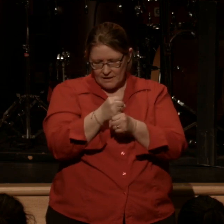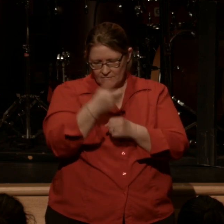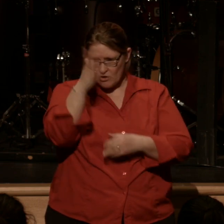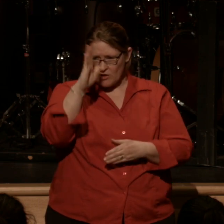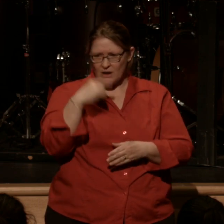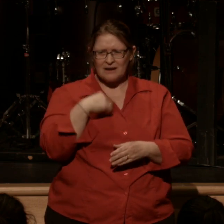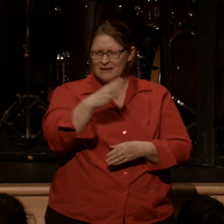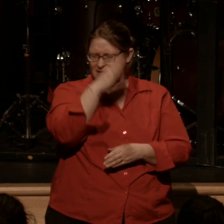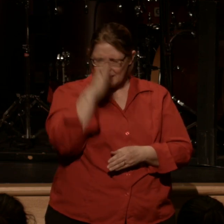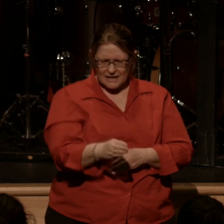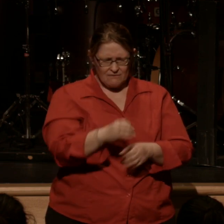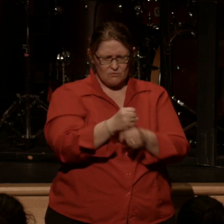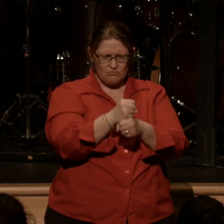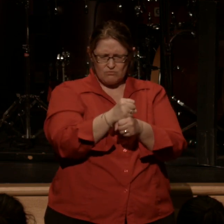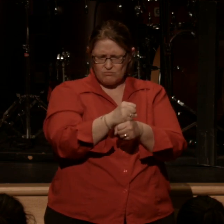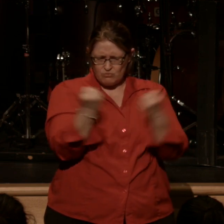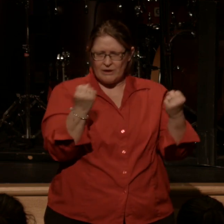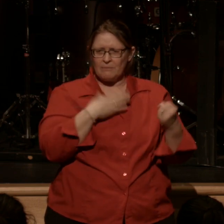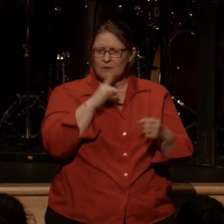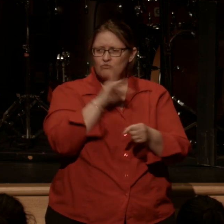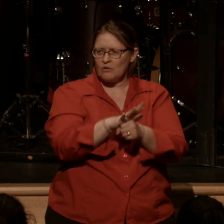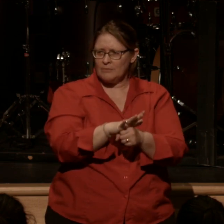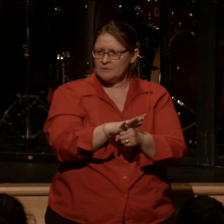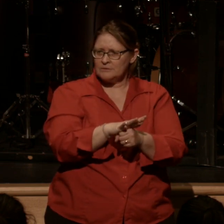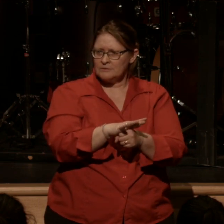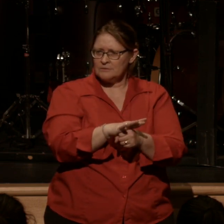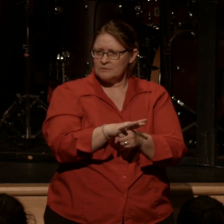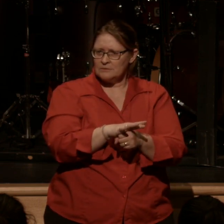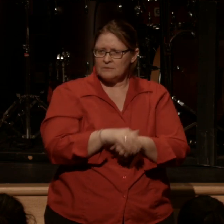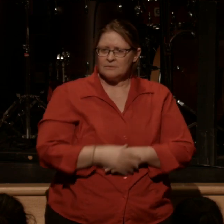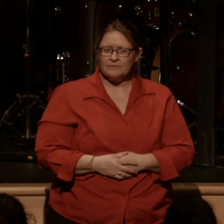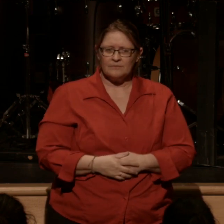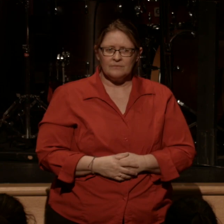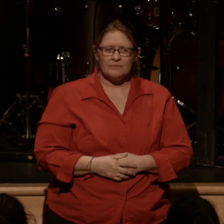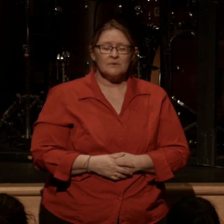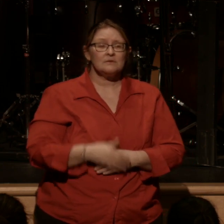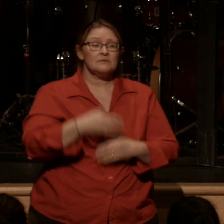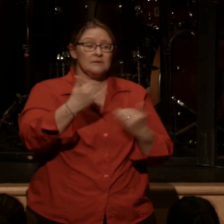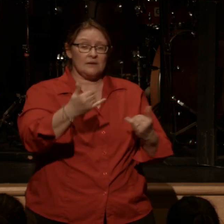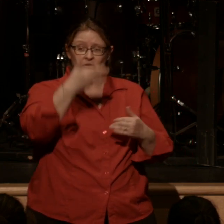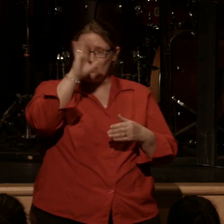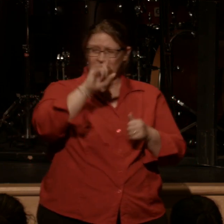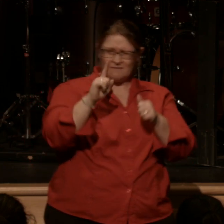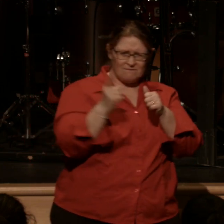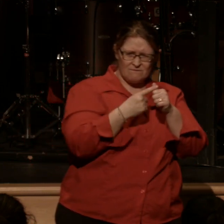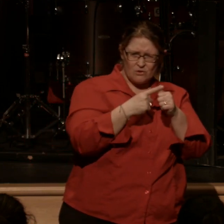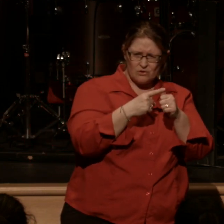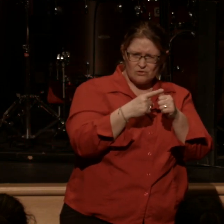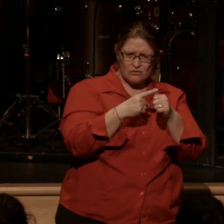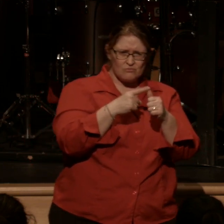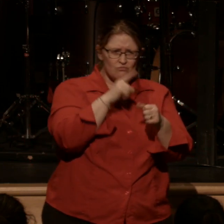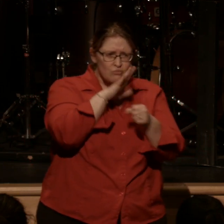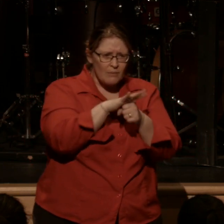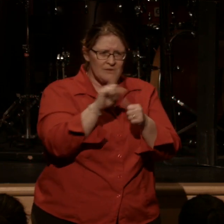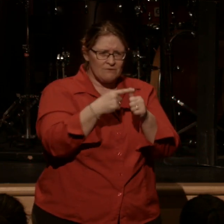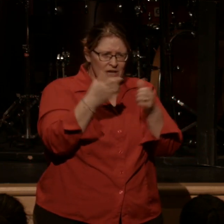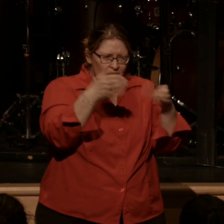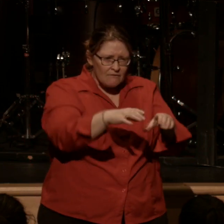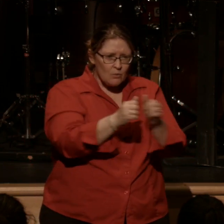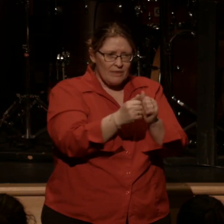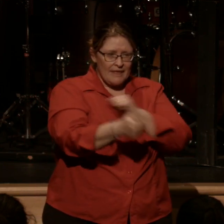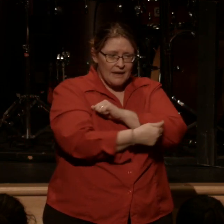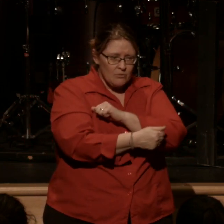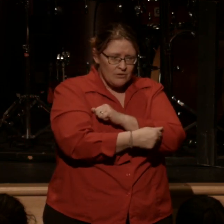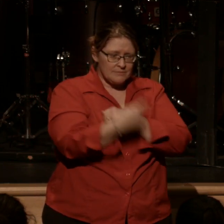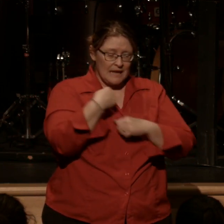who never breaks promises. And so here's God in the first promise, the first covenant with Abraham, saying, I